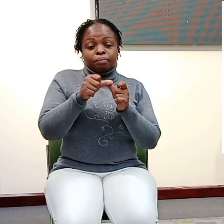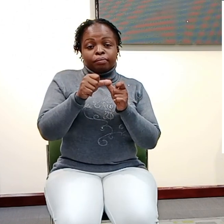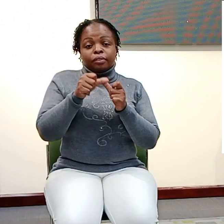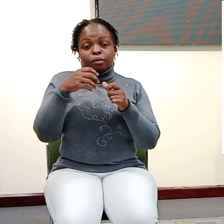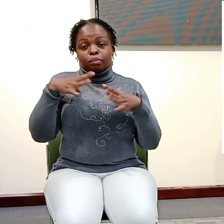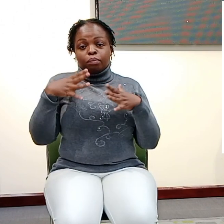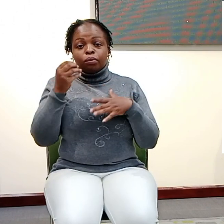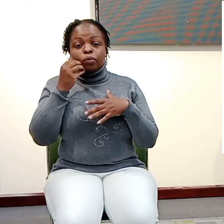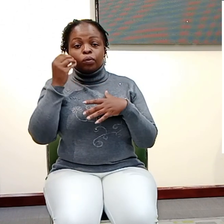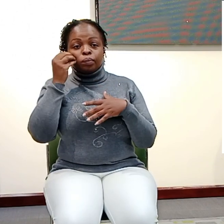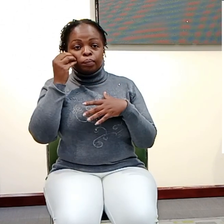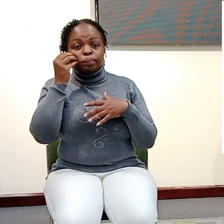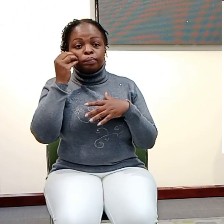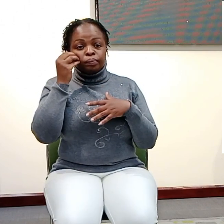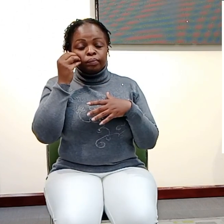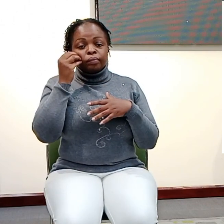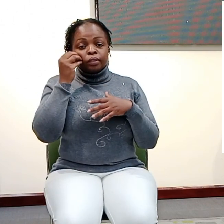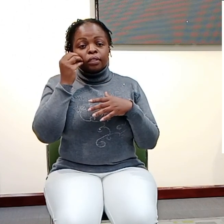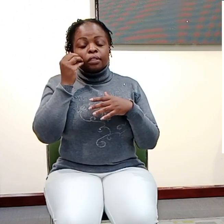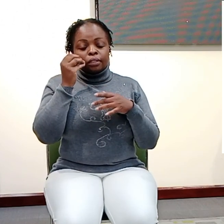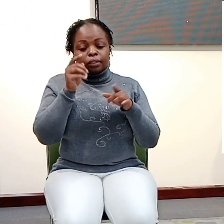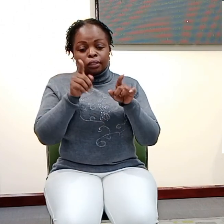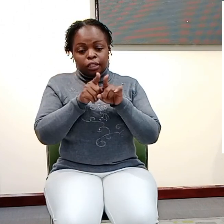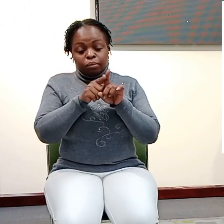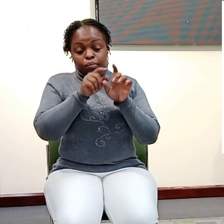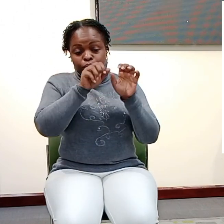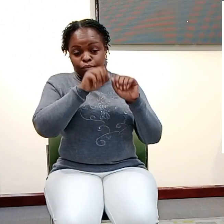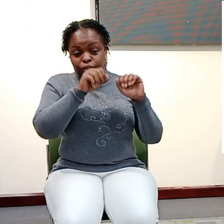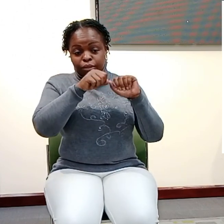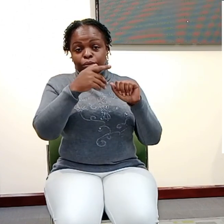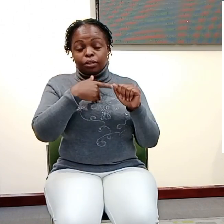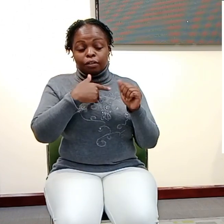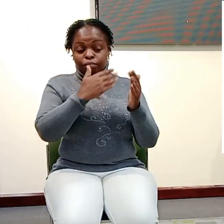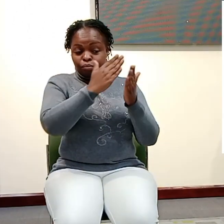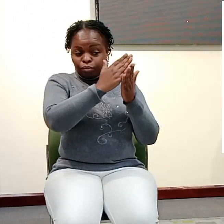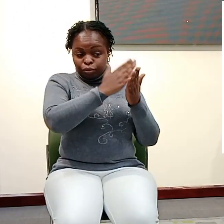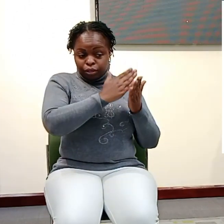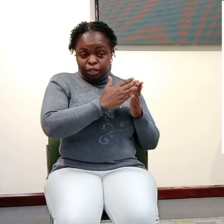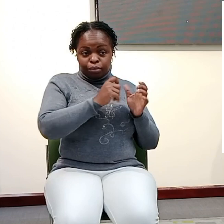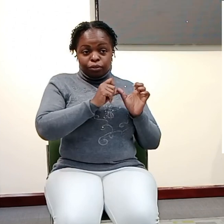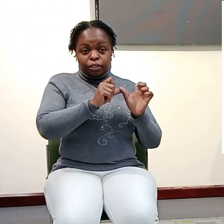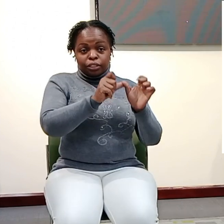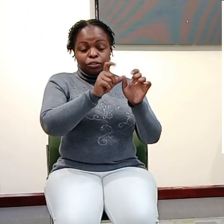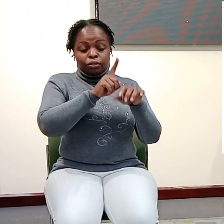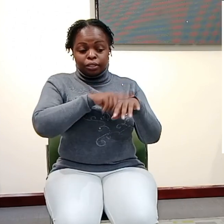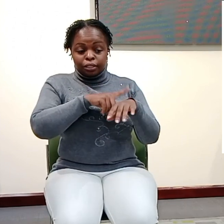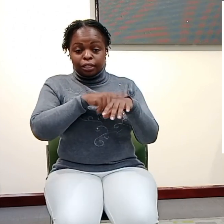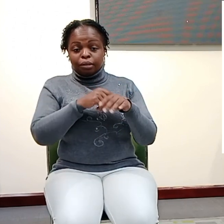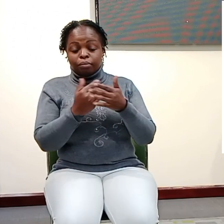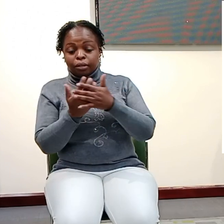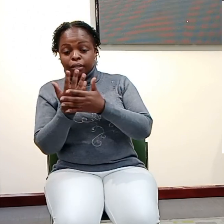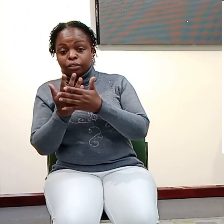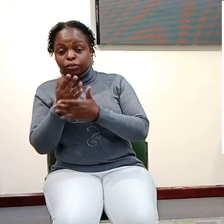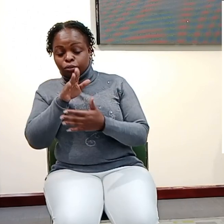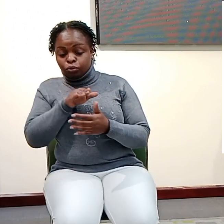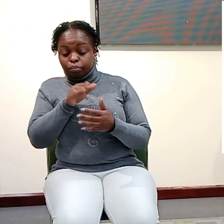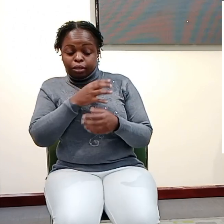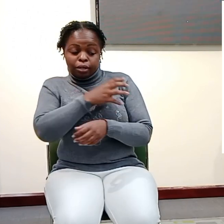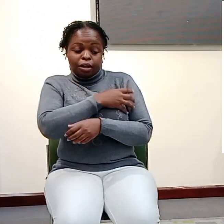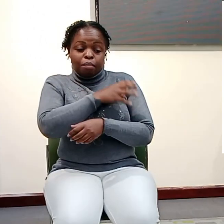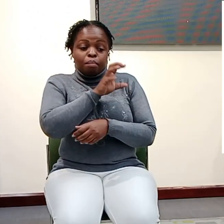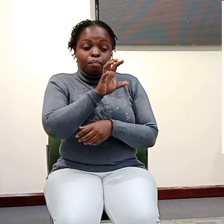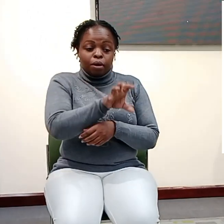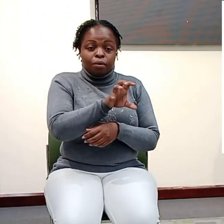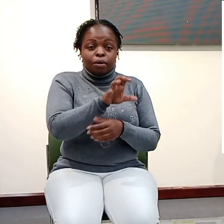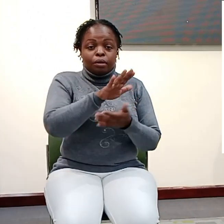lot, so we can keep this kind of programming going. When grassroots women are empowered,